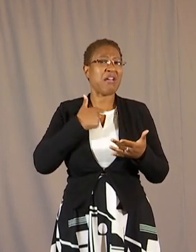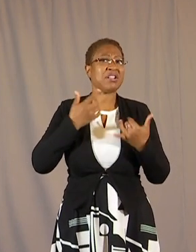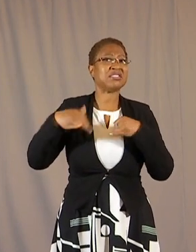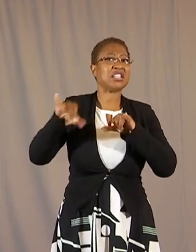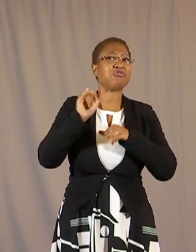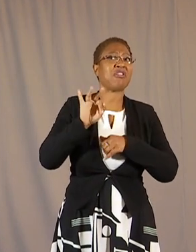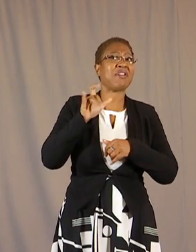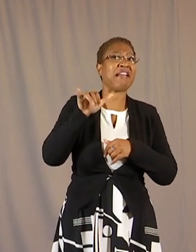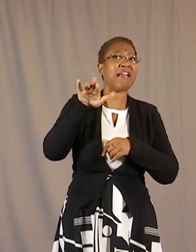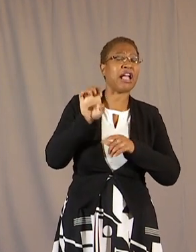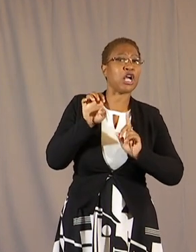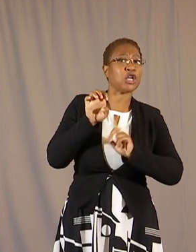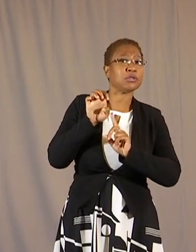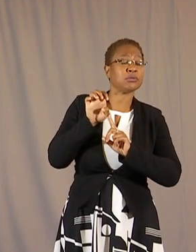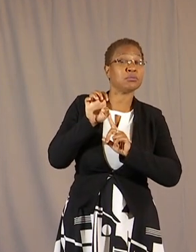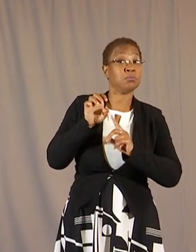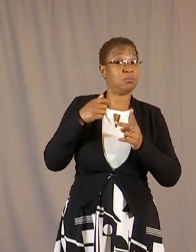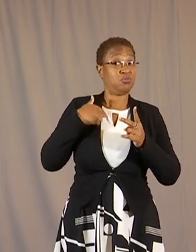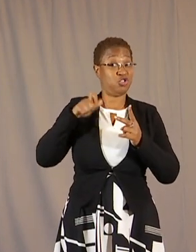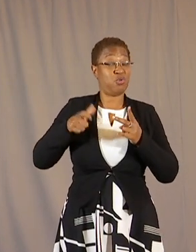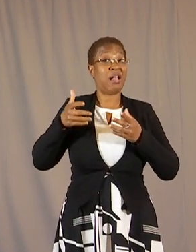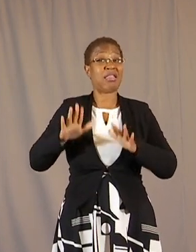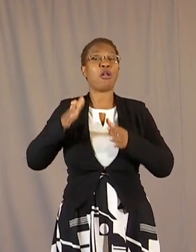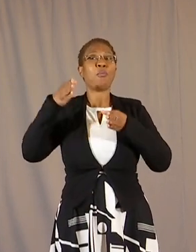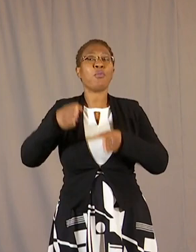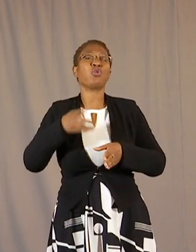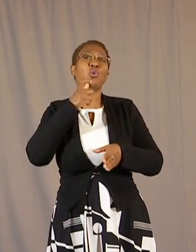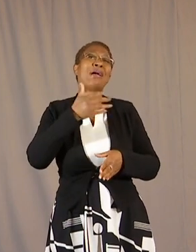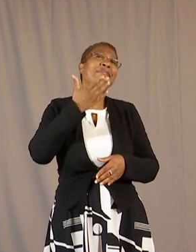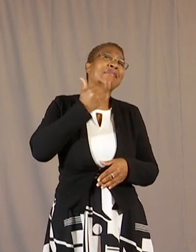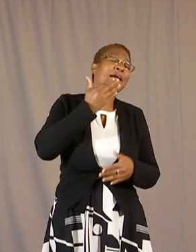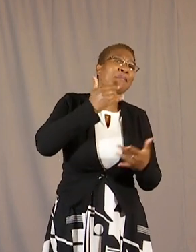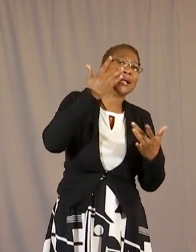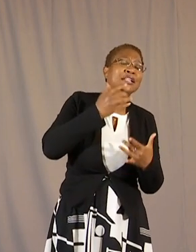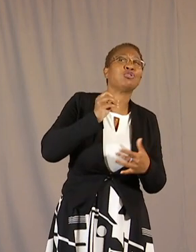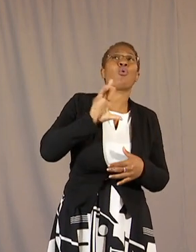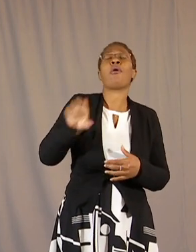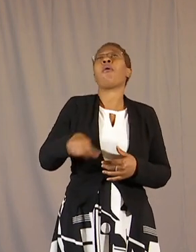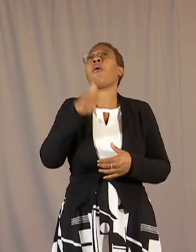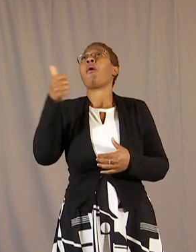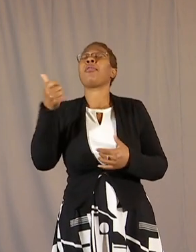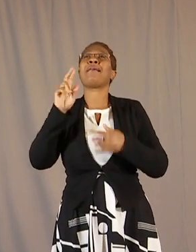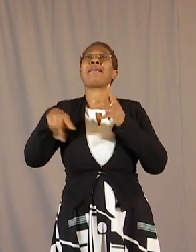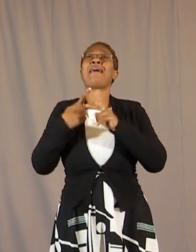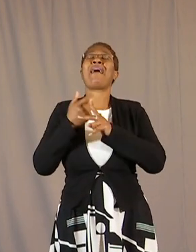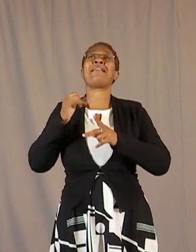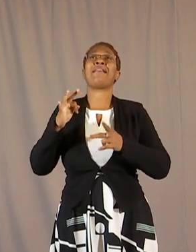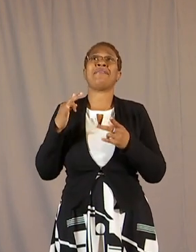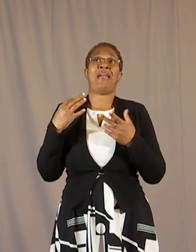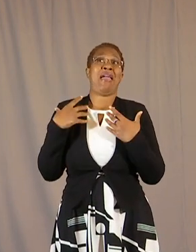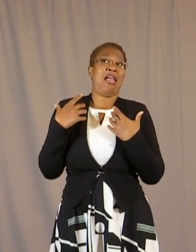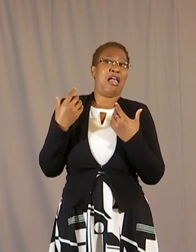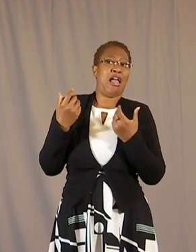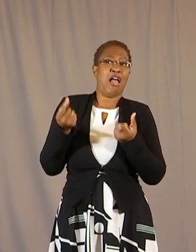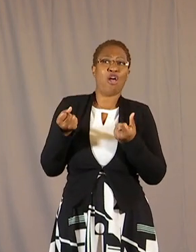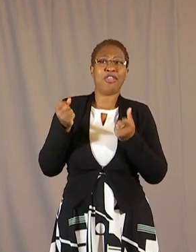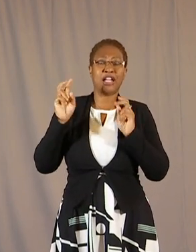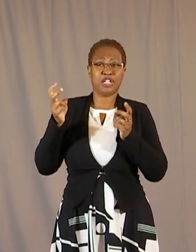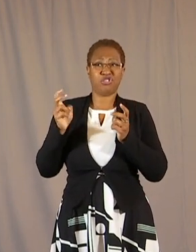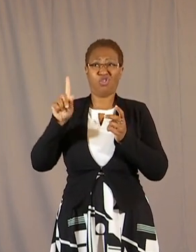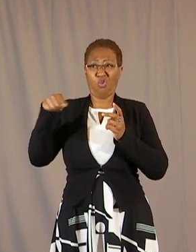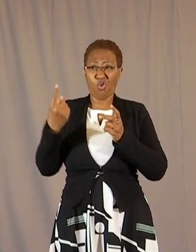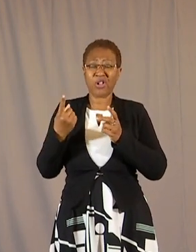fact be allowing people who may have a diabetes issue or may have some other kind of pressing health only get